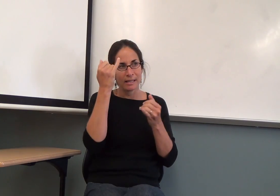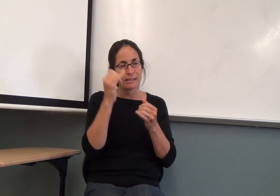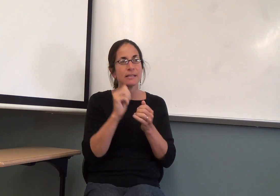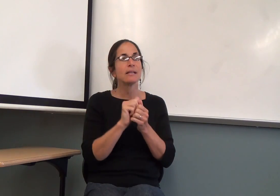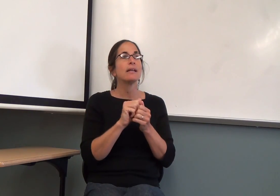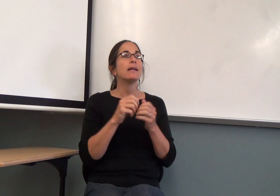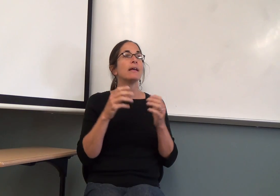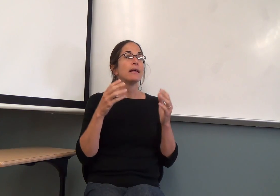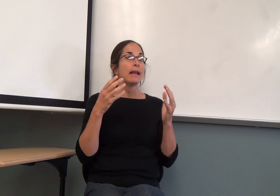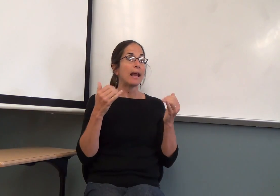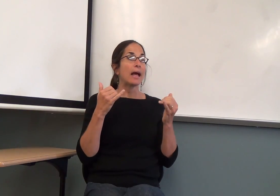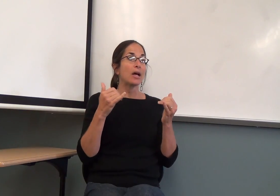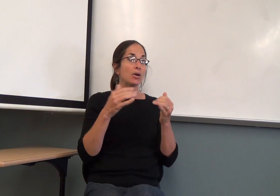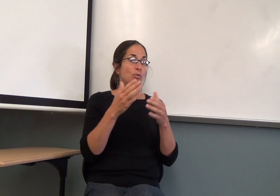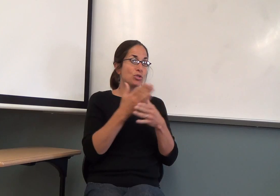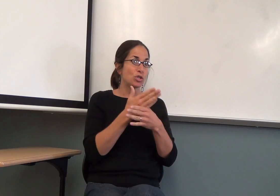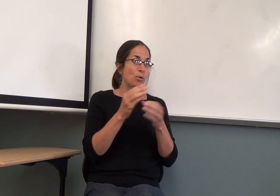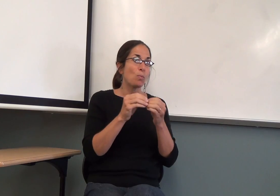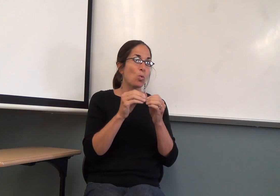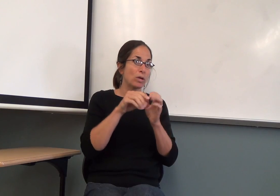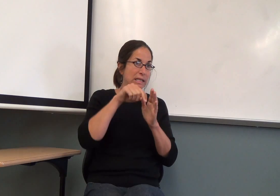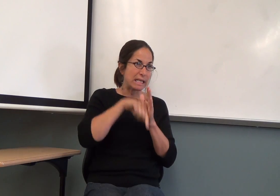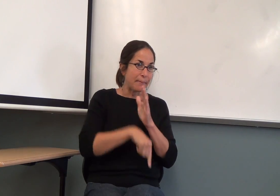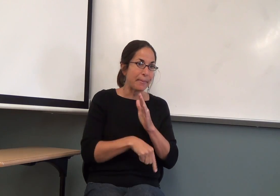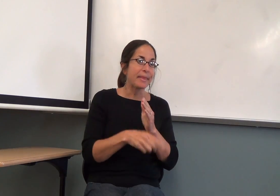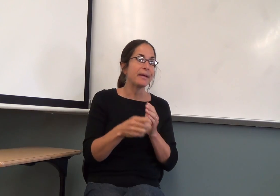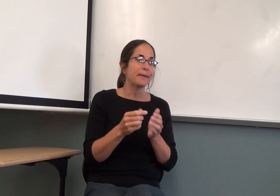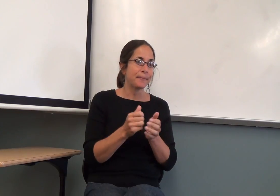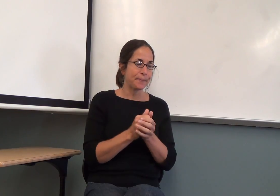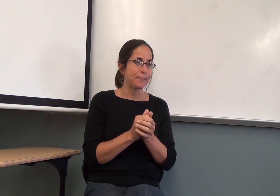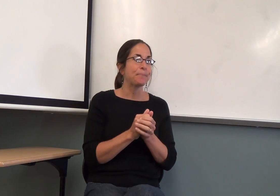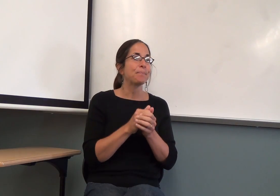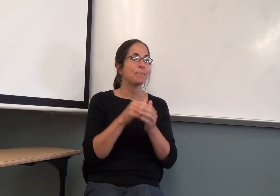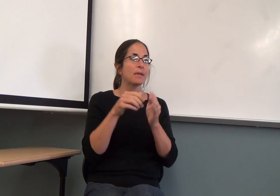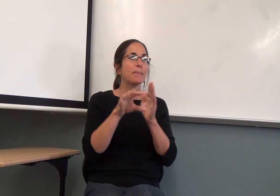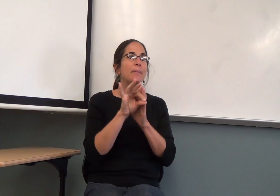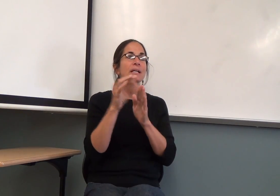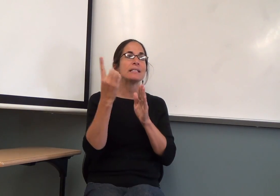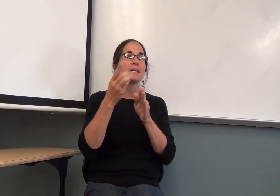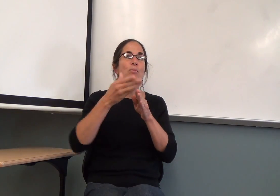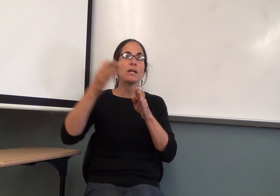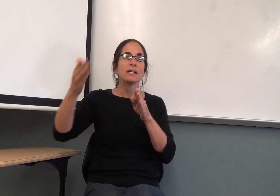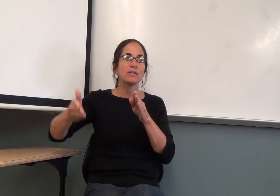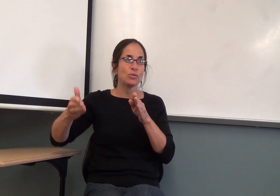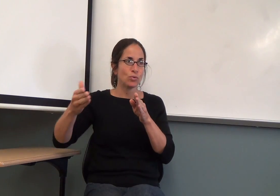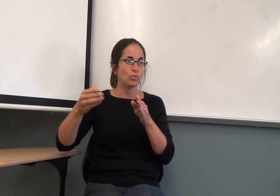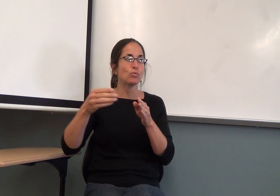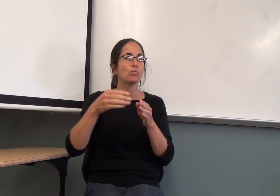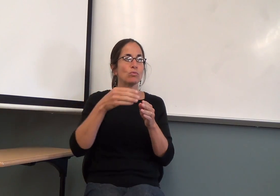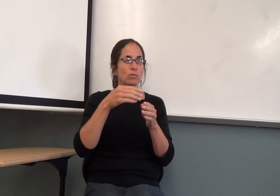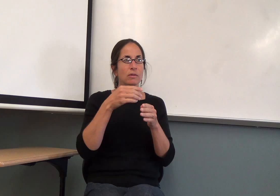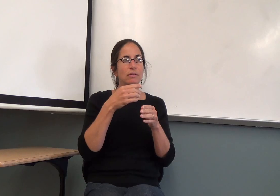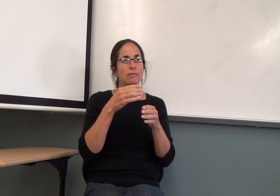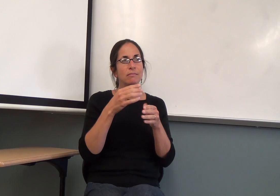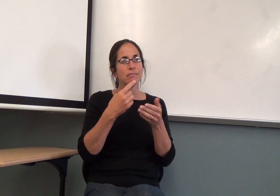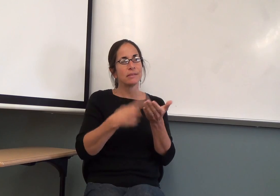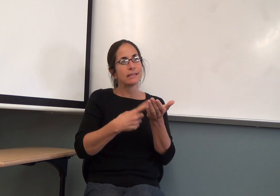to be able to share a little bit more in depth with your partner. So pick someone next to you, and I want you to tell them briefly a few pieces